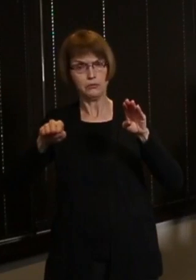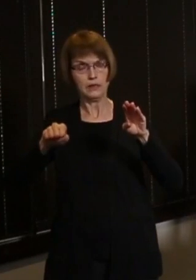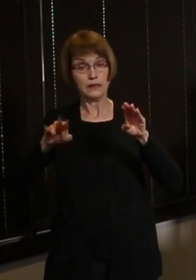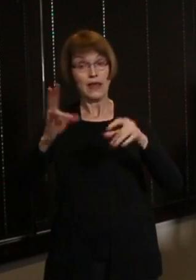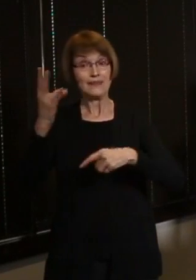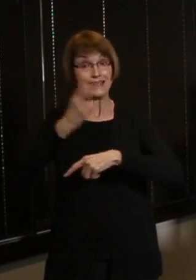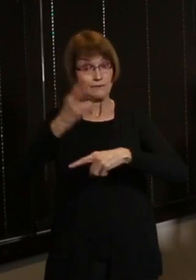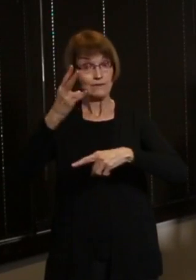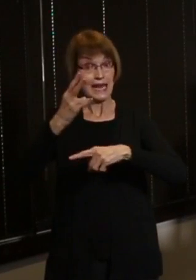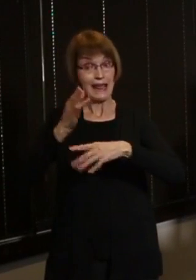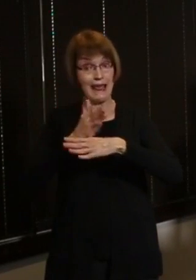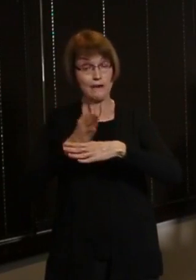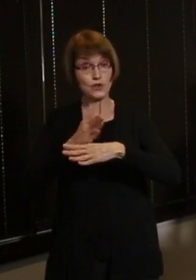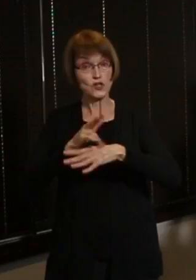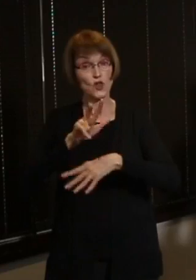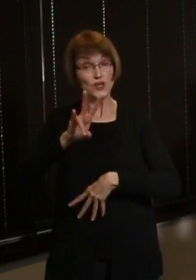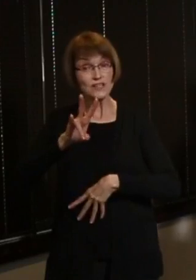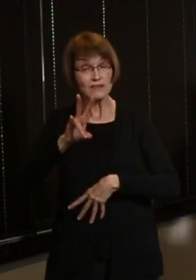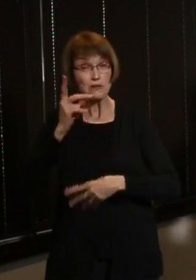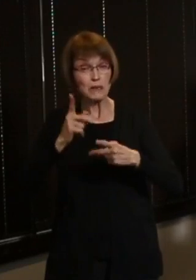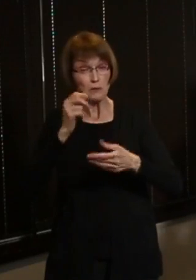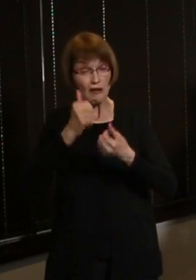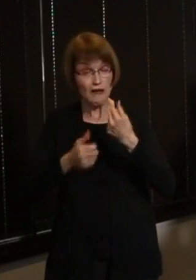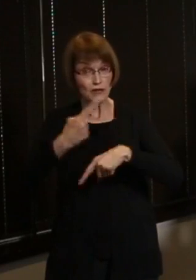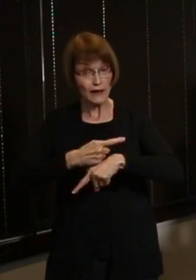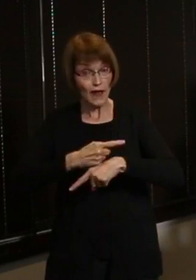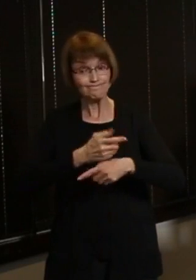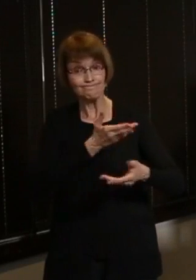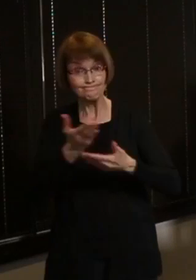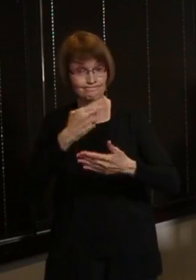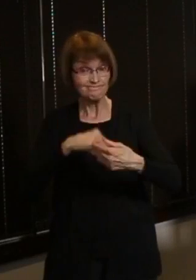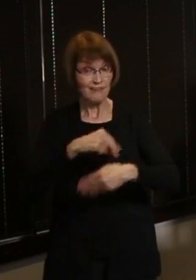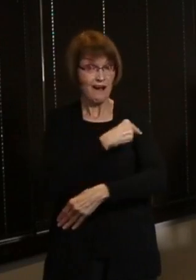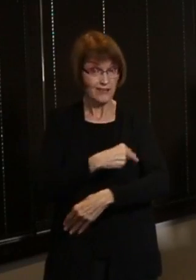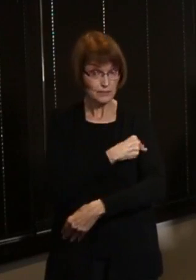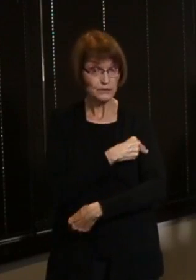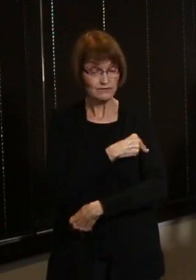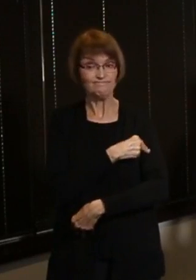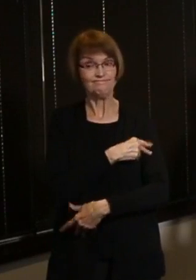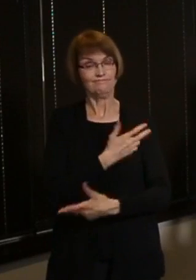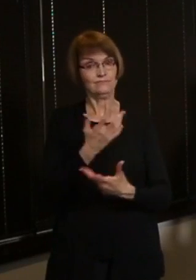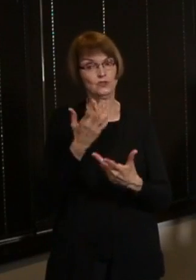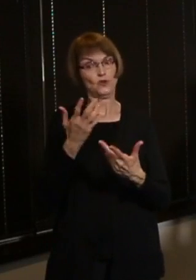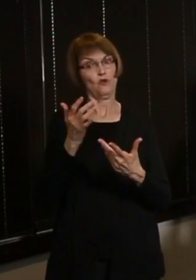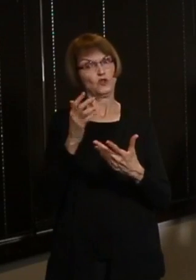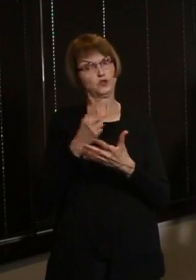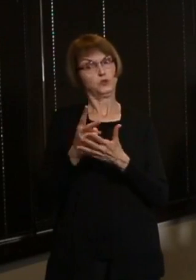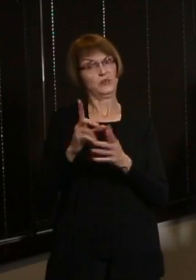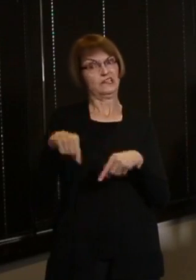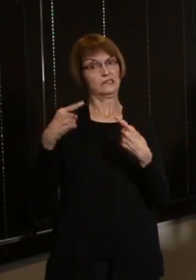7-day admission now is around 37, and it's been stuck around there for a couple of weeks now.